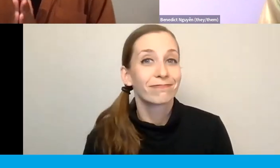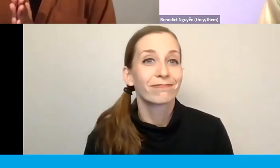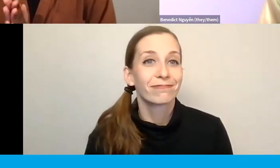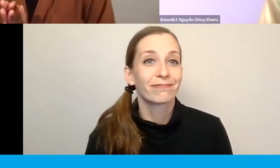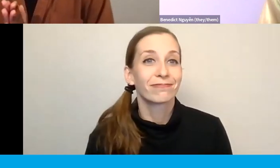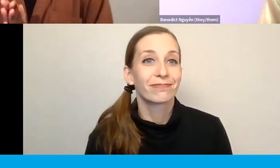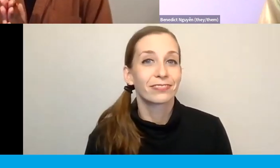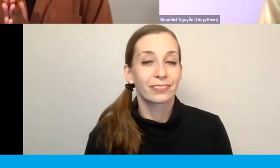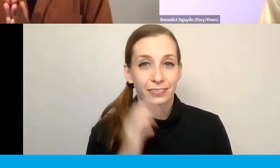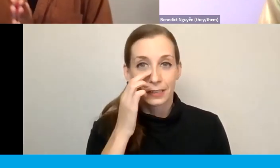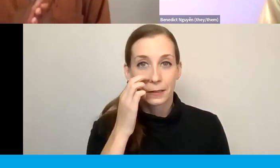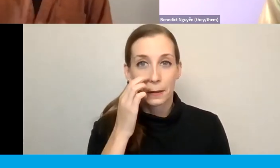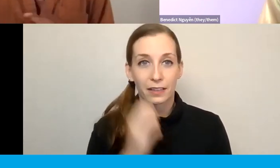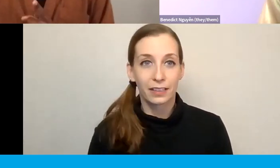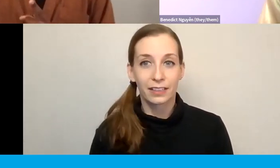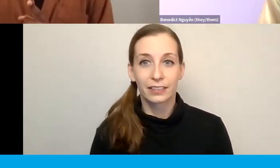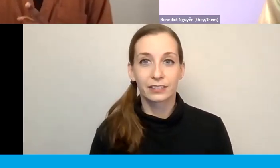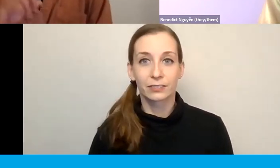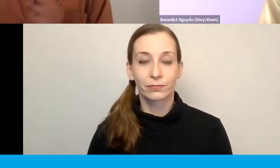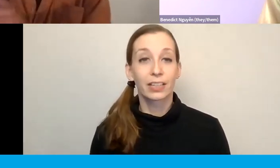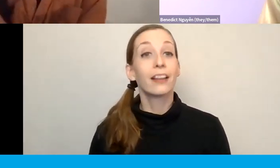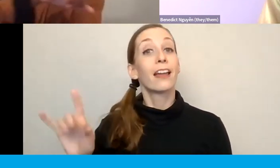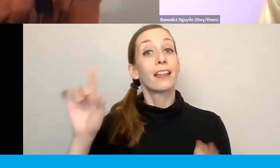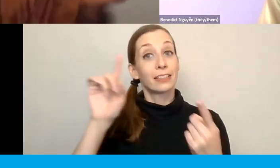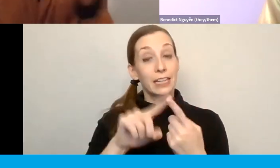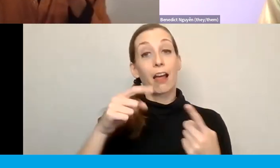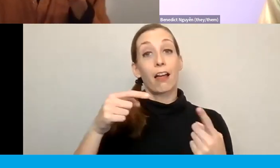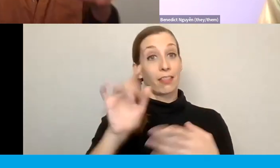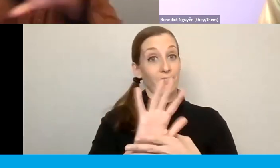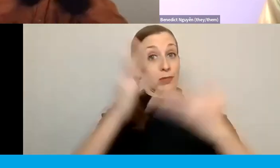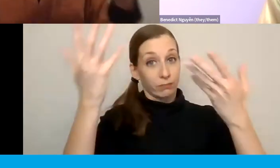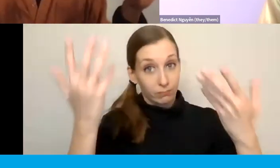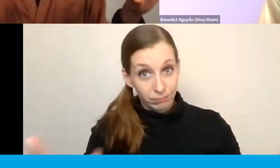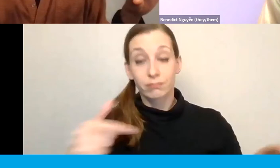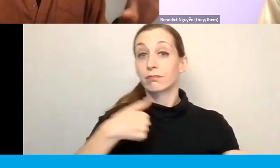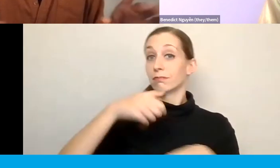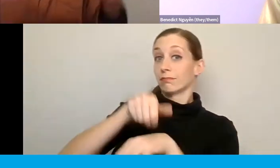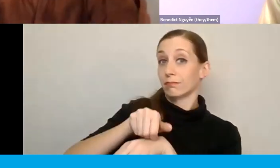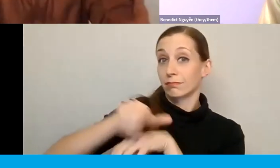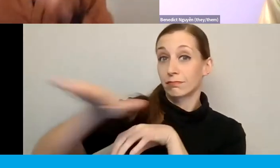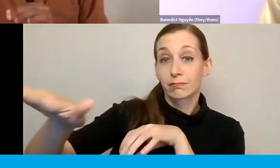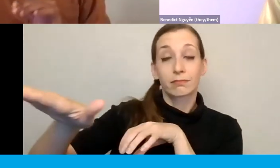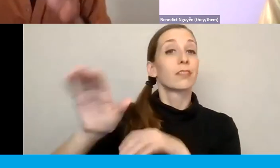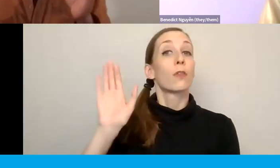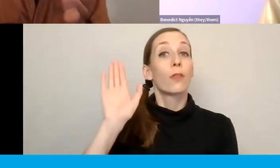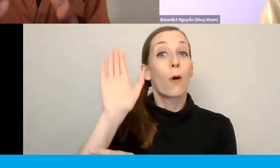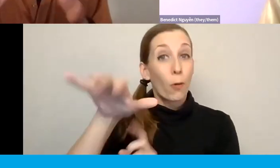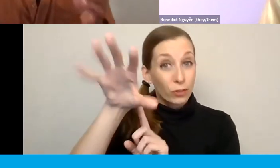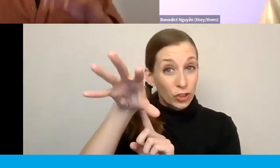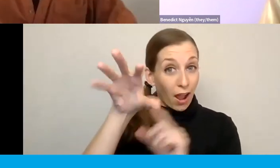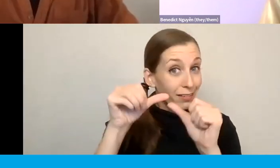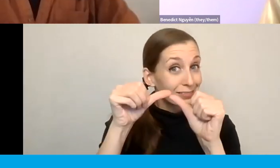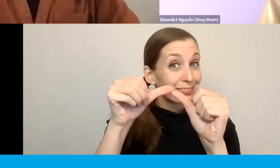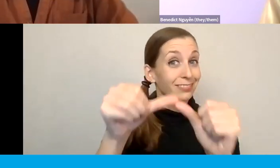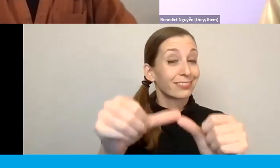up until I sent the film in, it was always the opposite. The whole shot was animated, and for that 0.4 seconds it was.